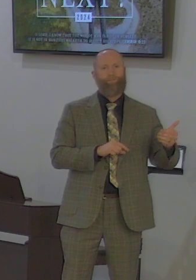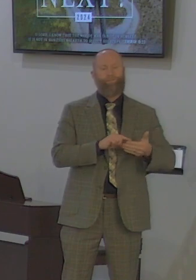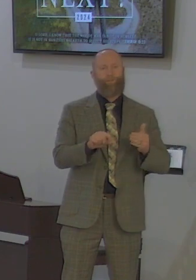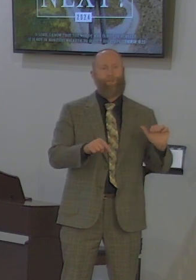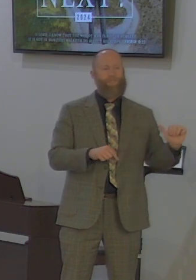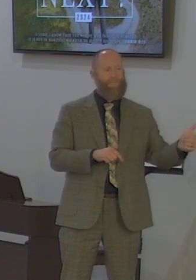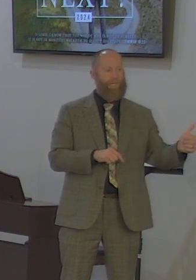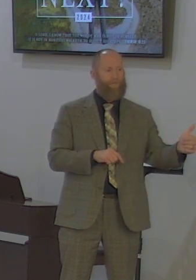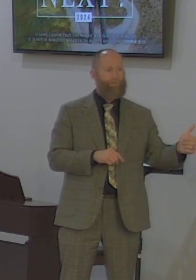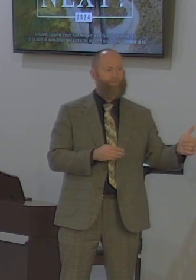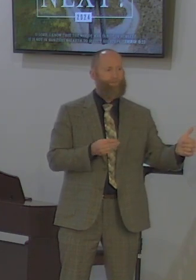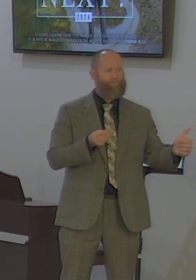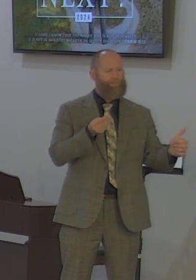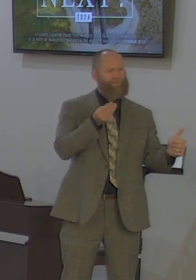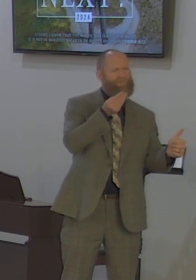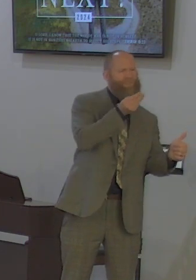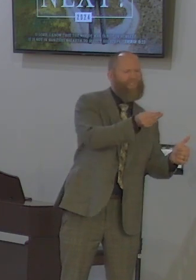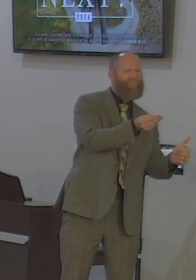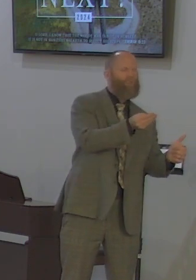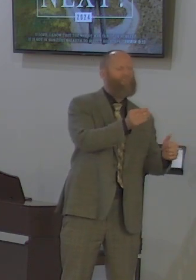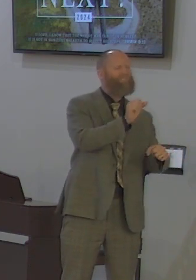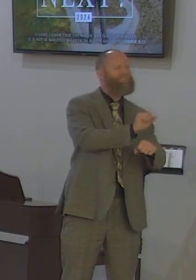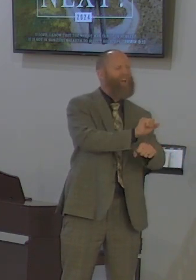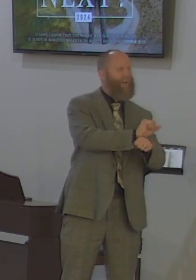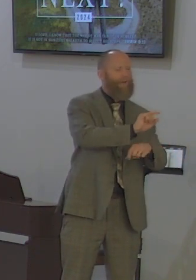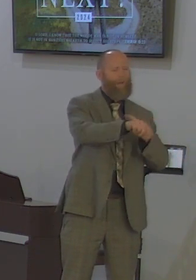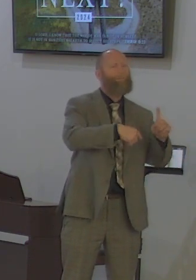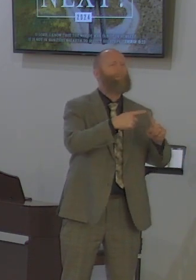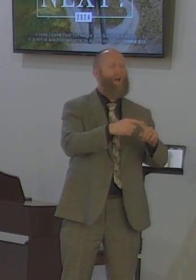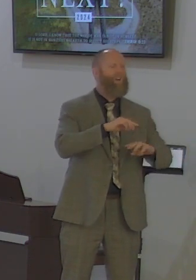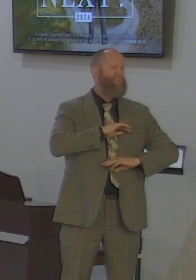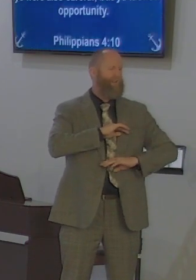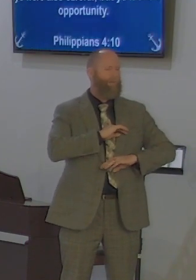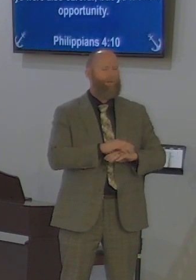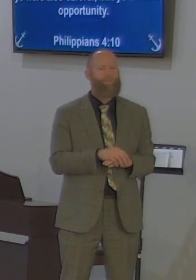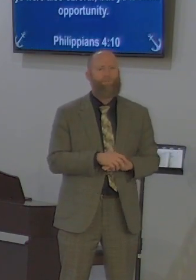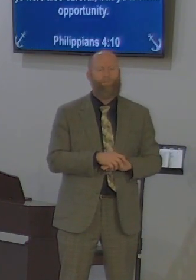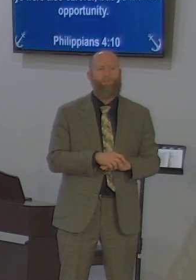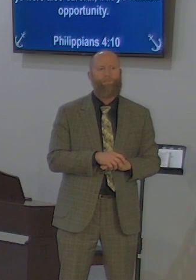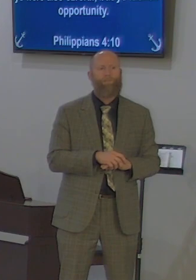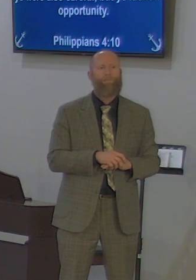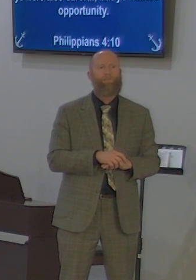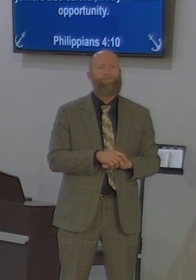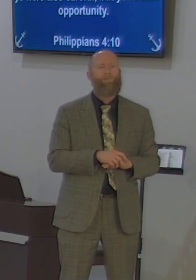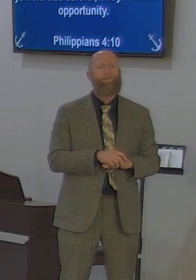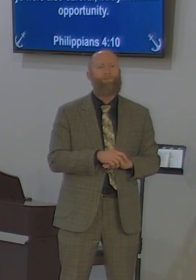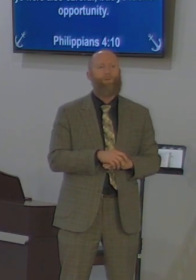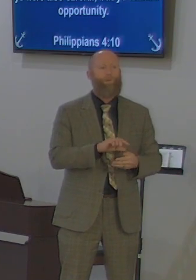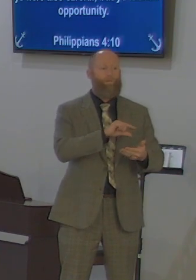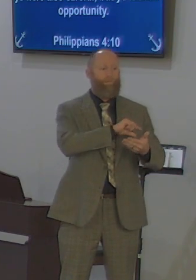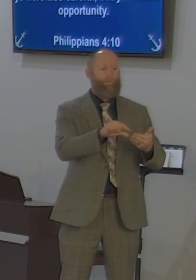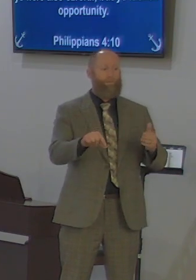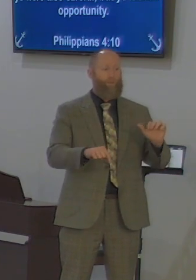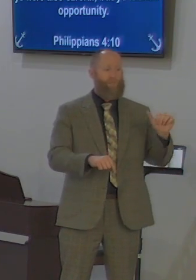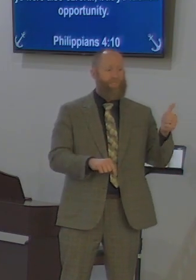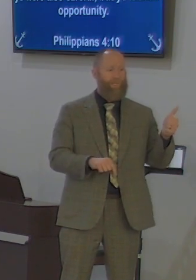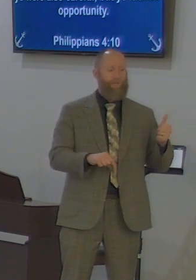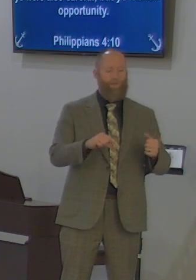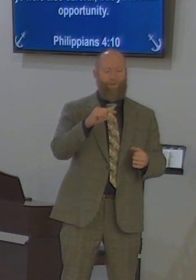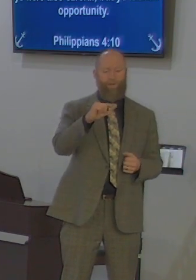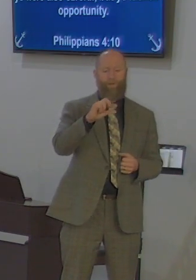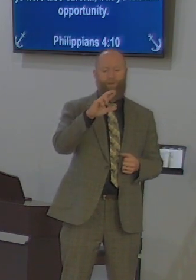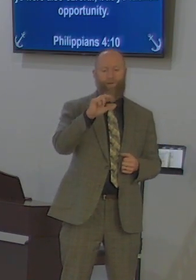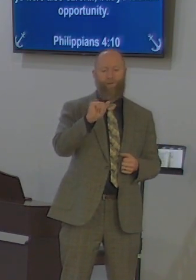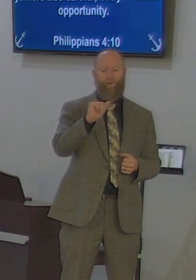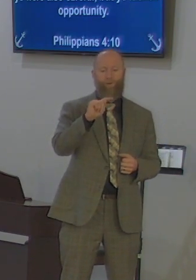you is some truth about contentment that we find here. Here's the big one. The gratitude toward